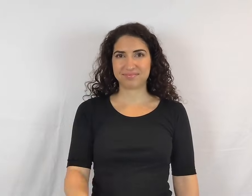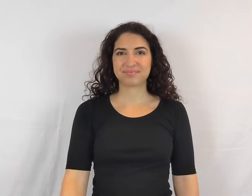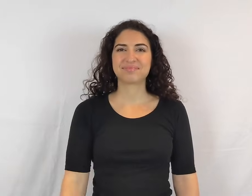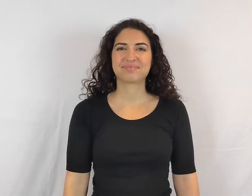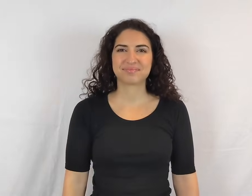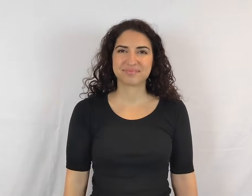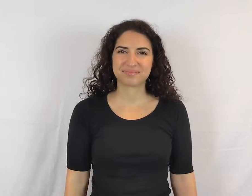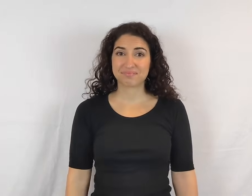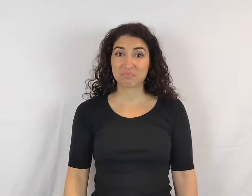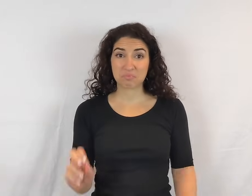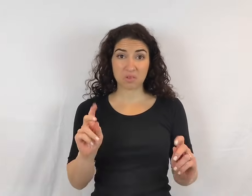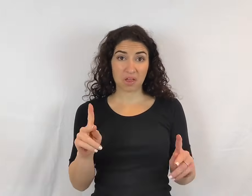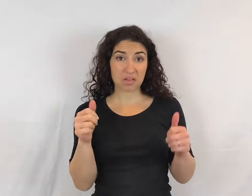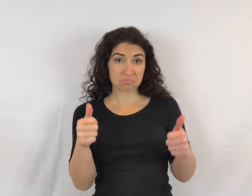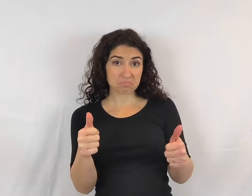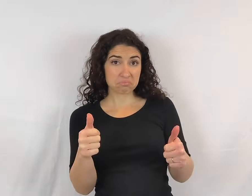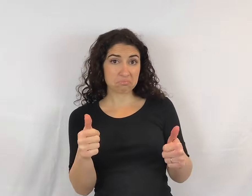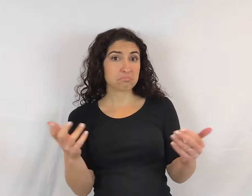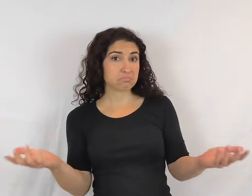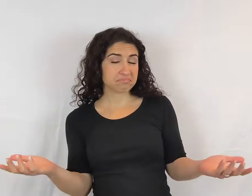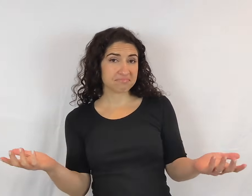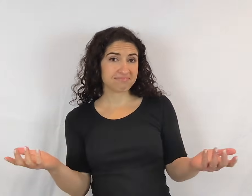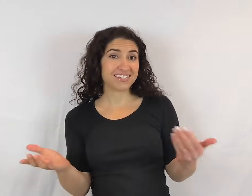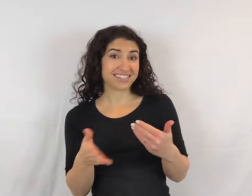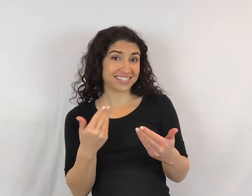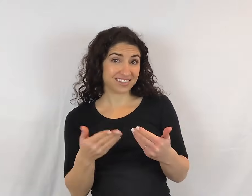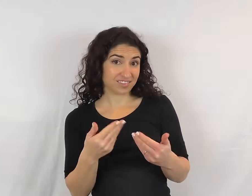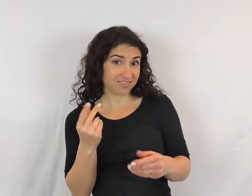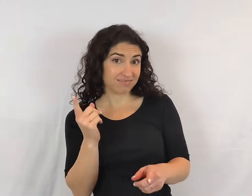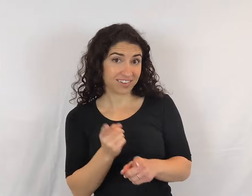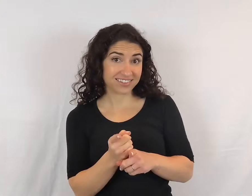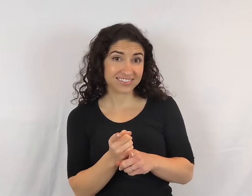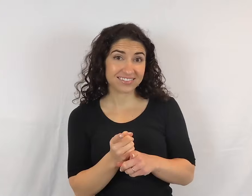1967. Okay, good. Easy, right?